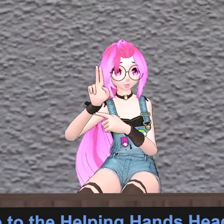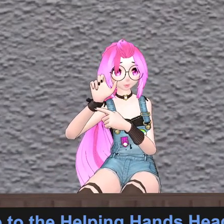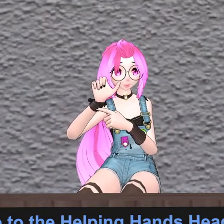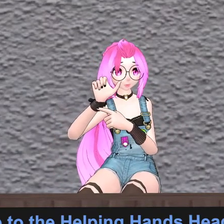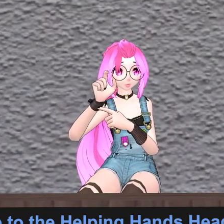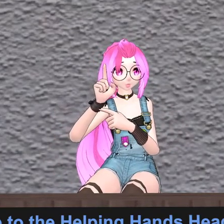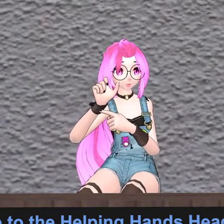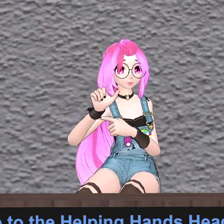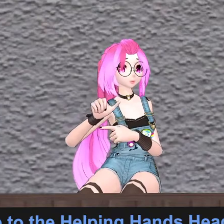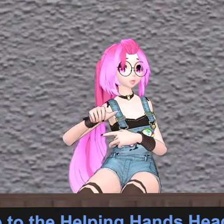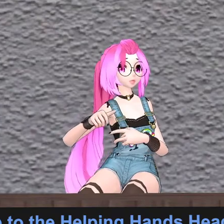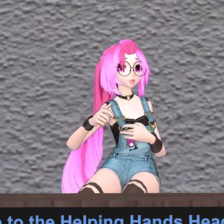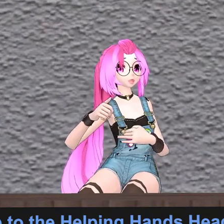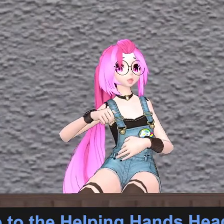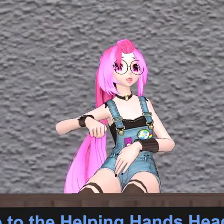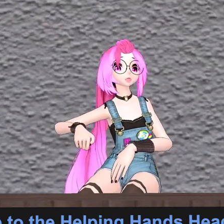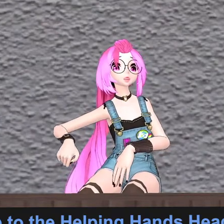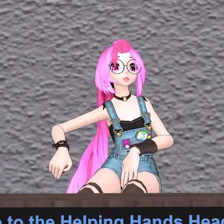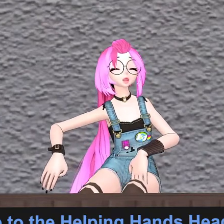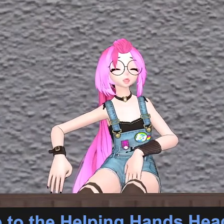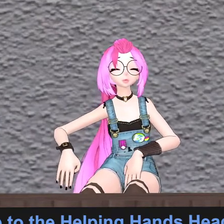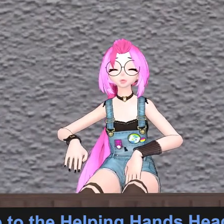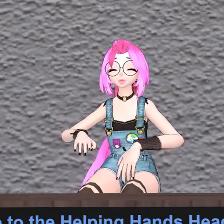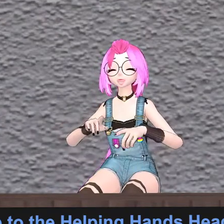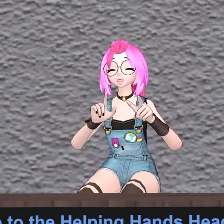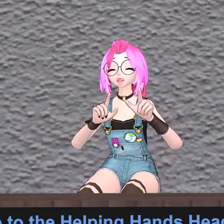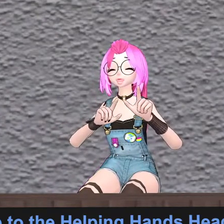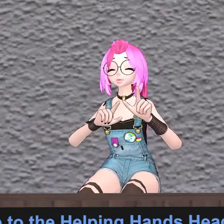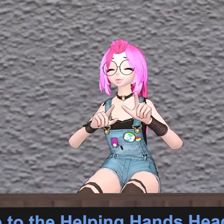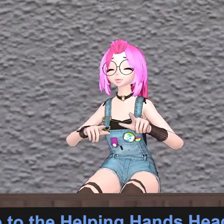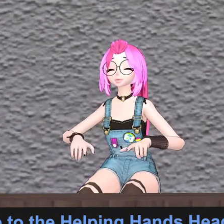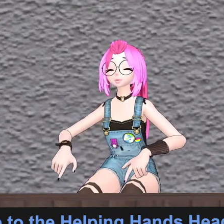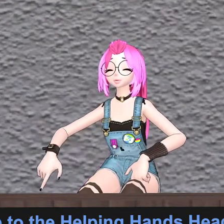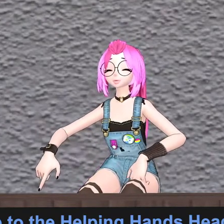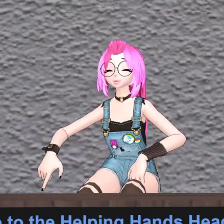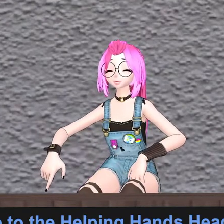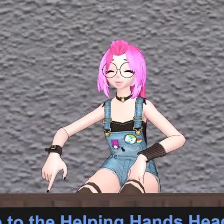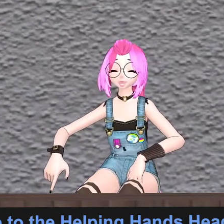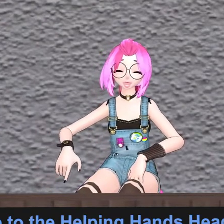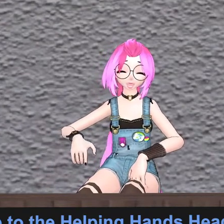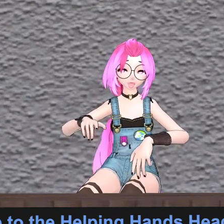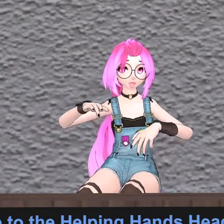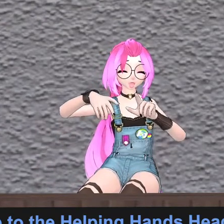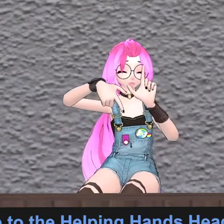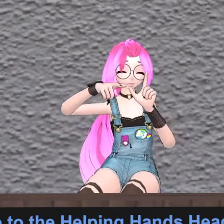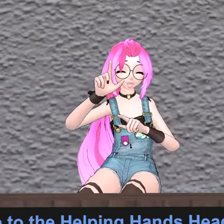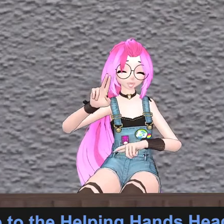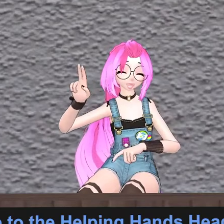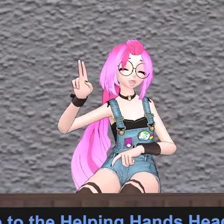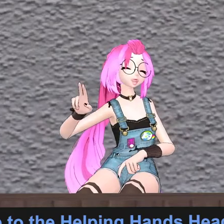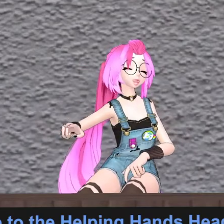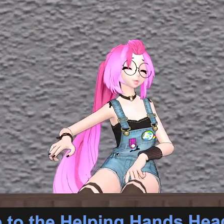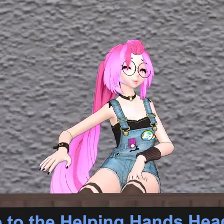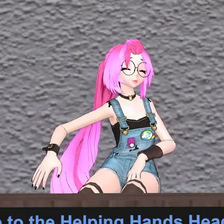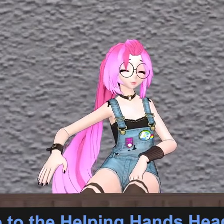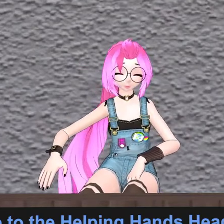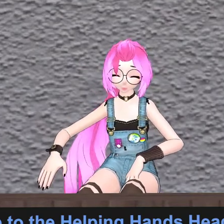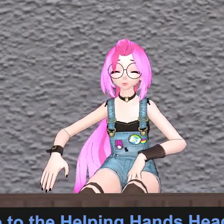Nevada. Jenny, you didn't teach that sign. It's initialized. There you go. Envy.